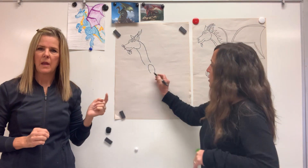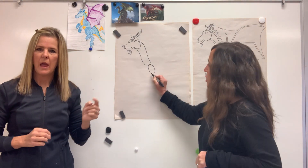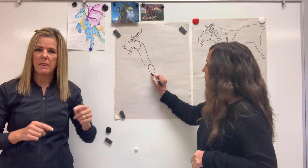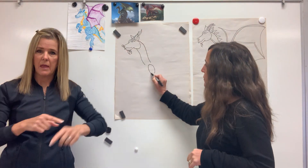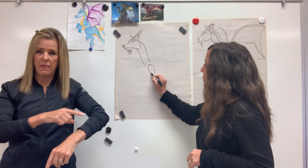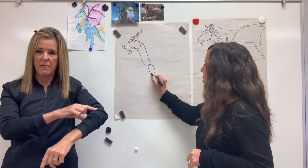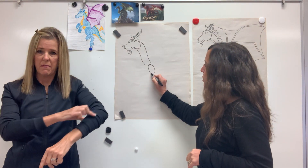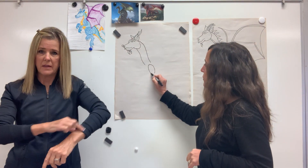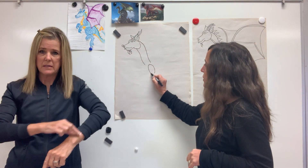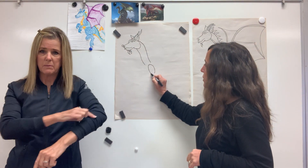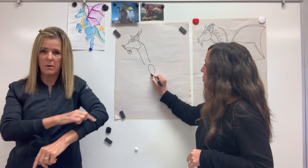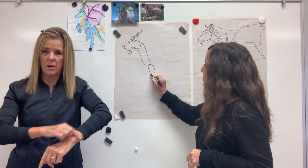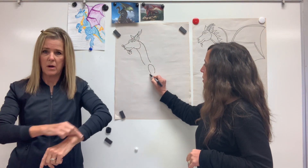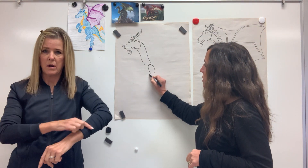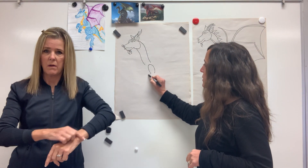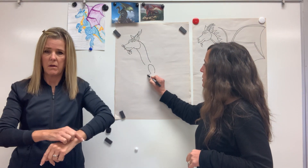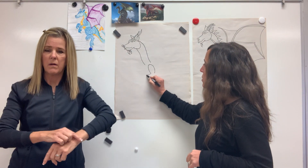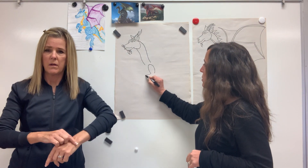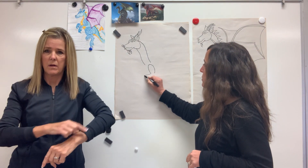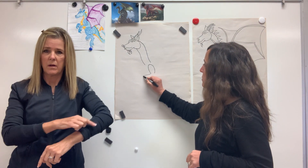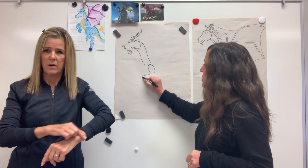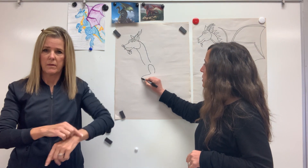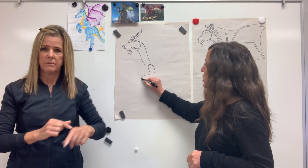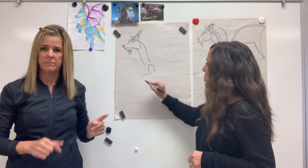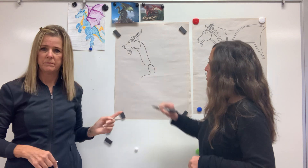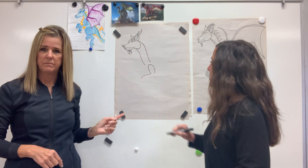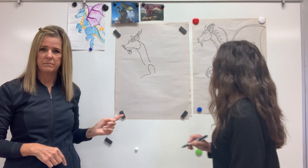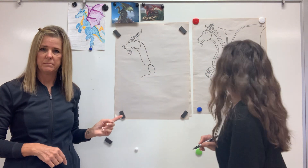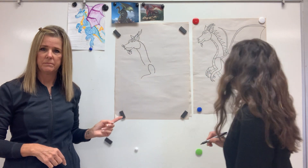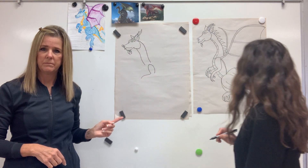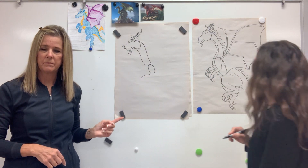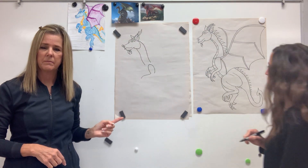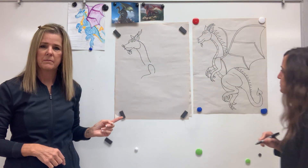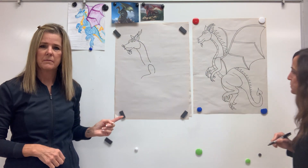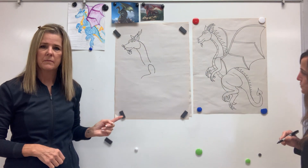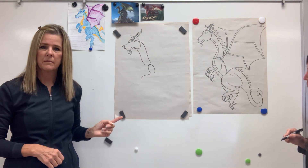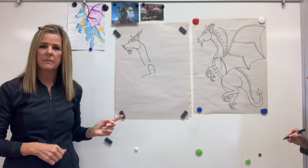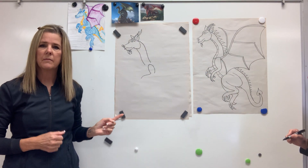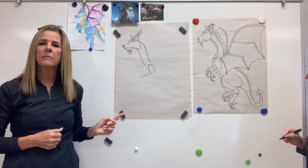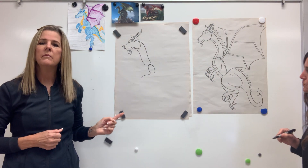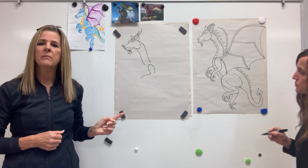it's kind of curved forward for the lower part of his arm, so I'm just gonna curve it forward.